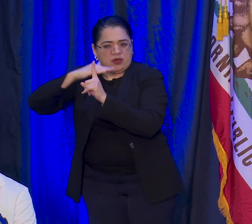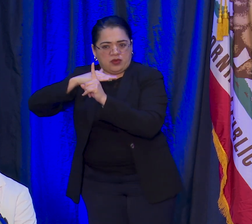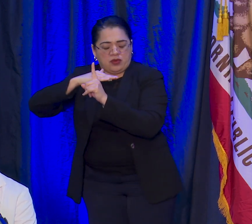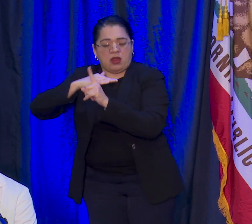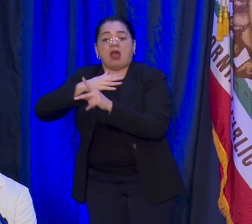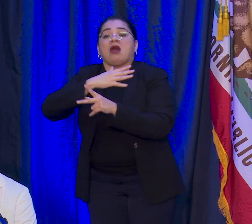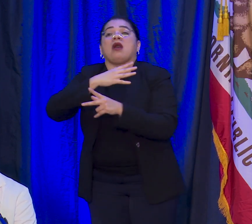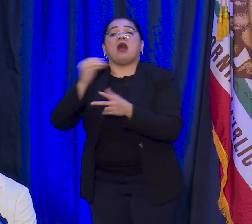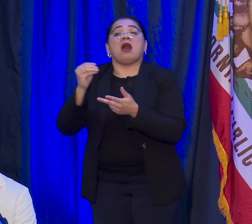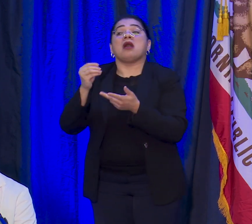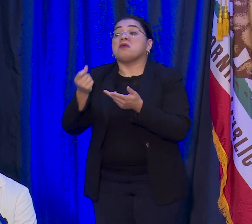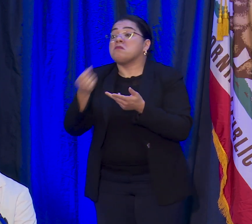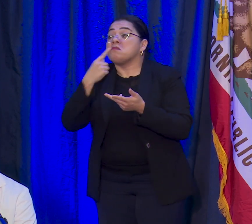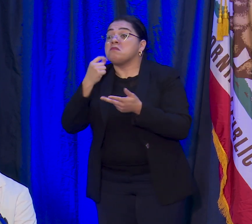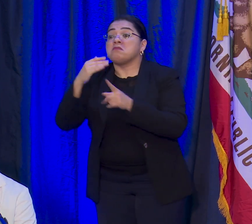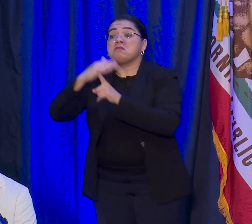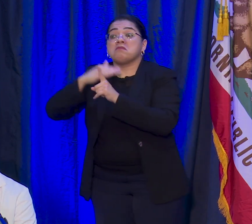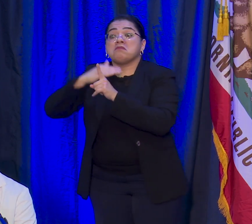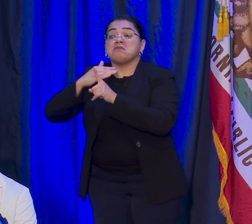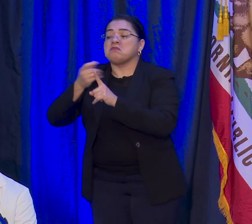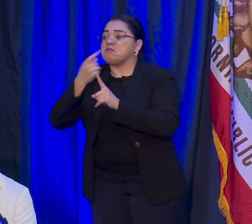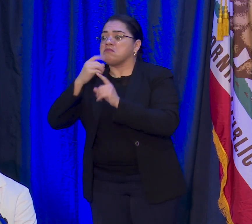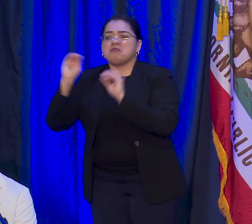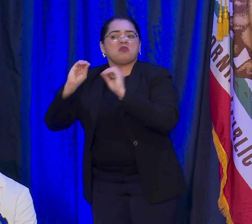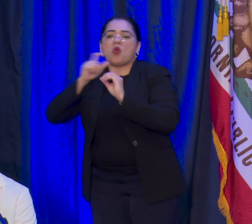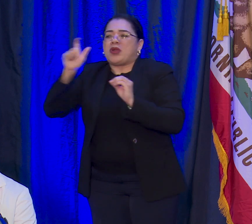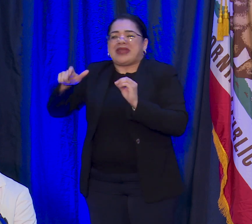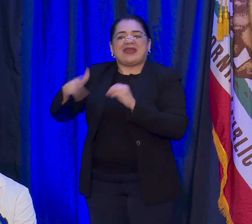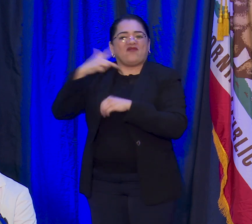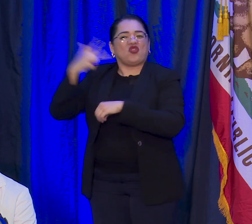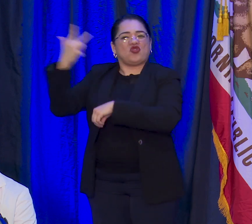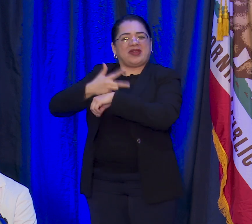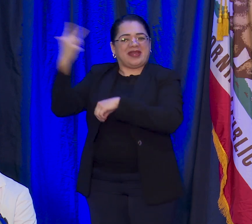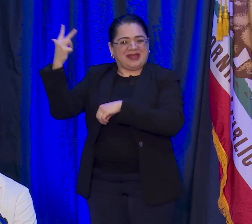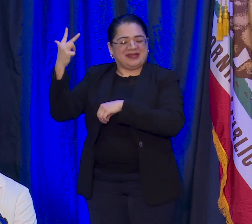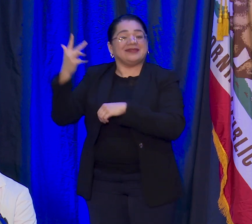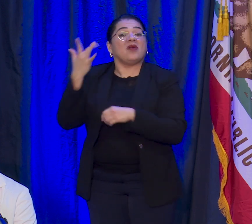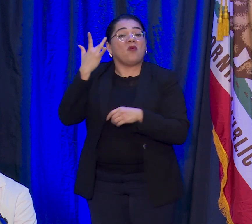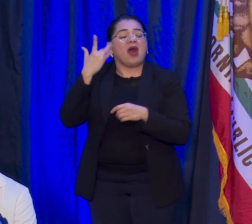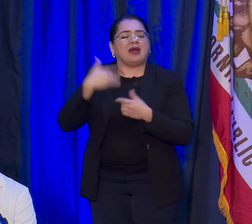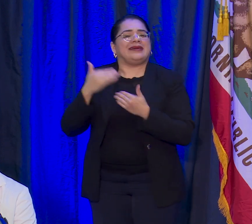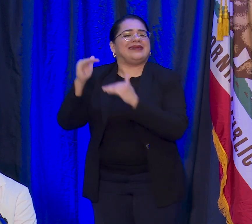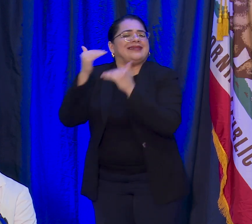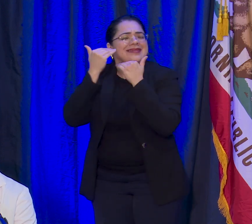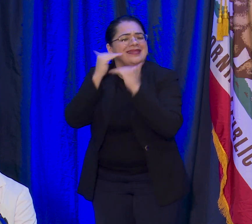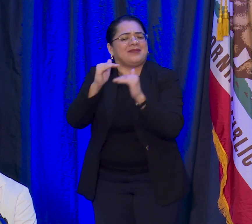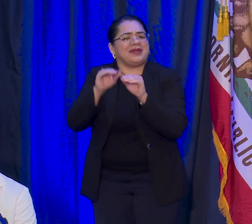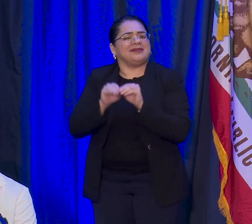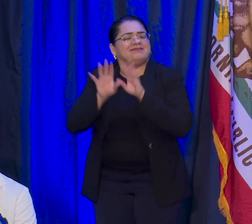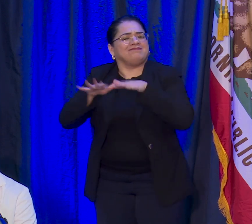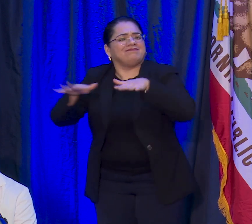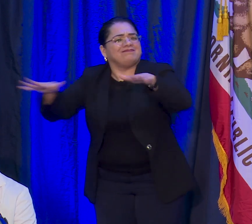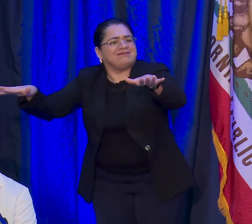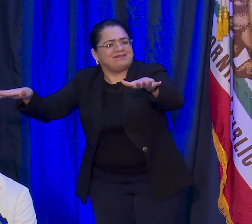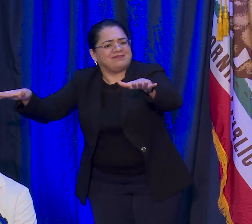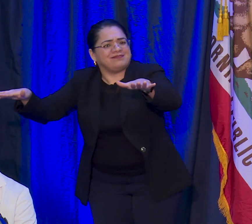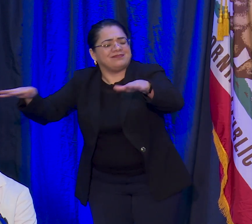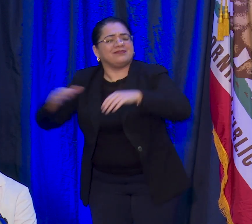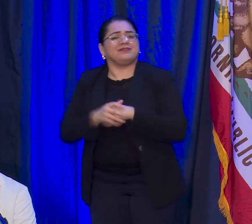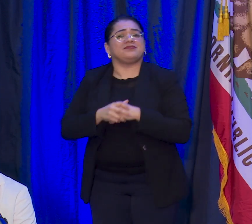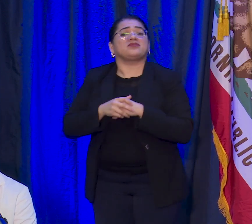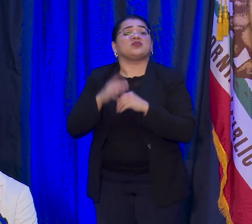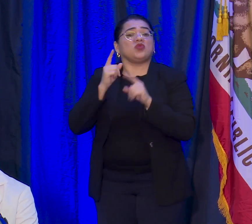We have been and we continue to work day and night, 7 days a week, to help limit the spread of the virus, but we won't be able to slow things